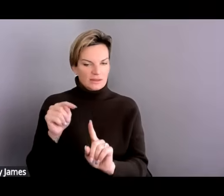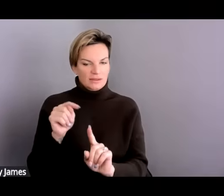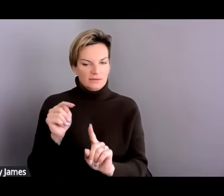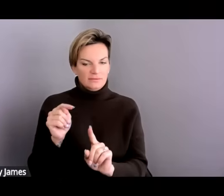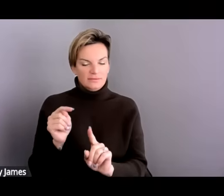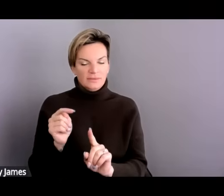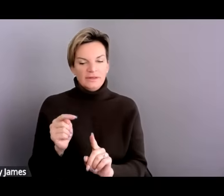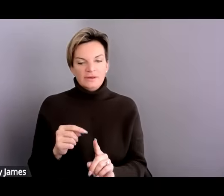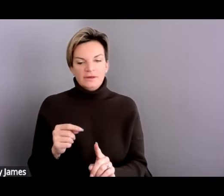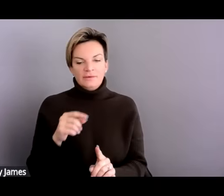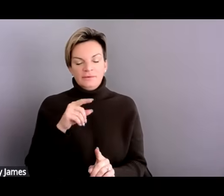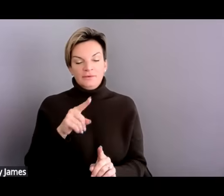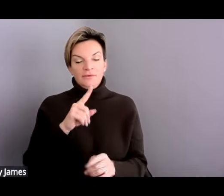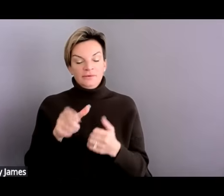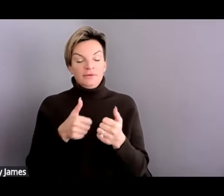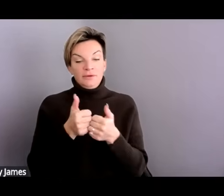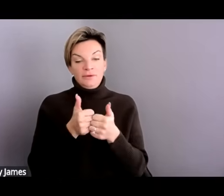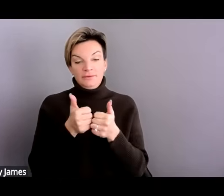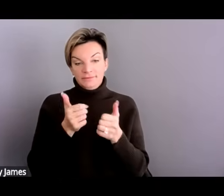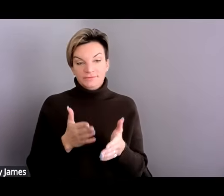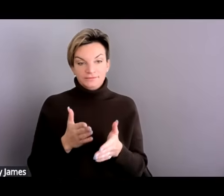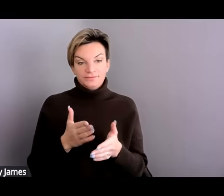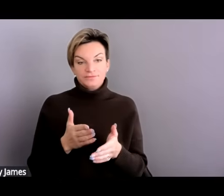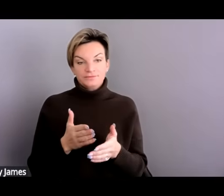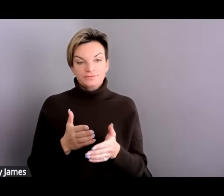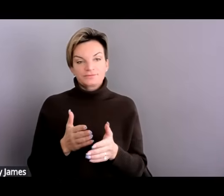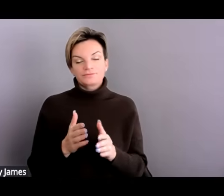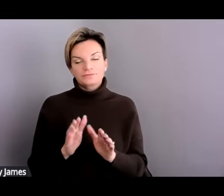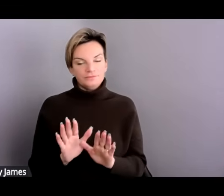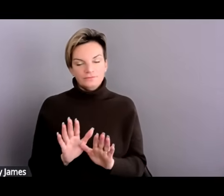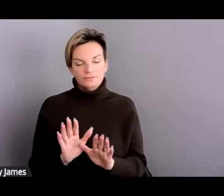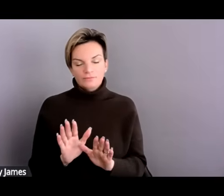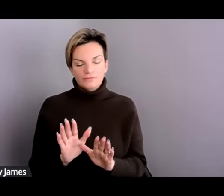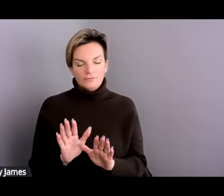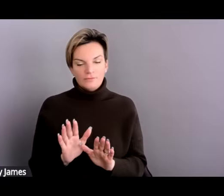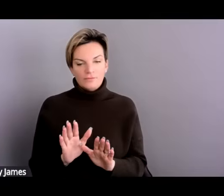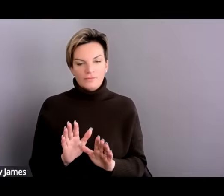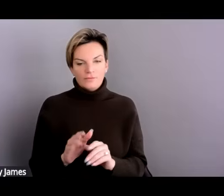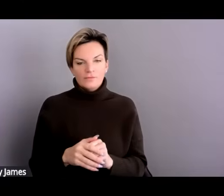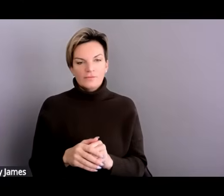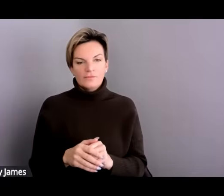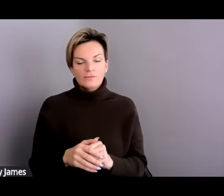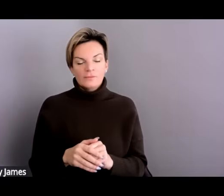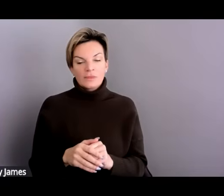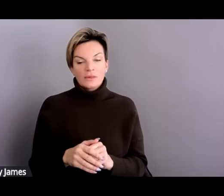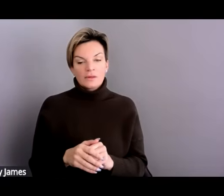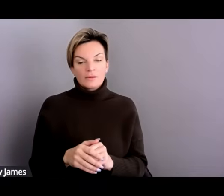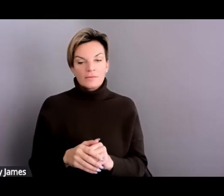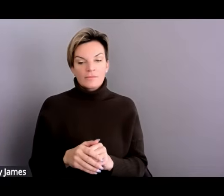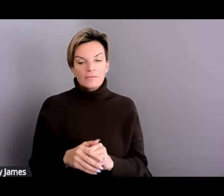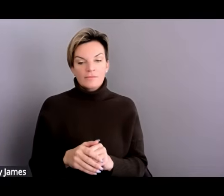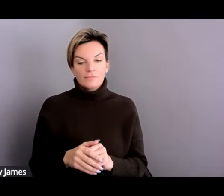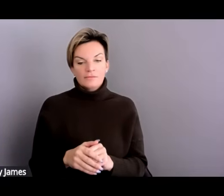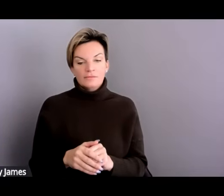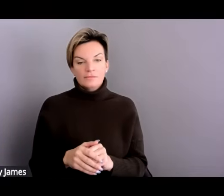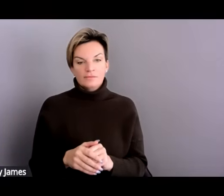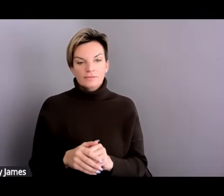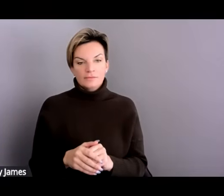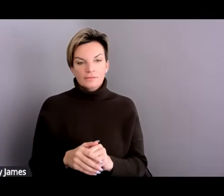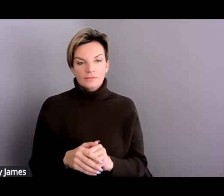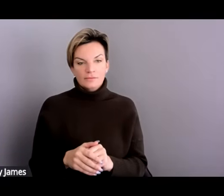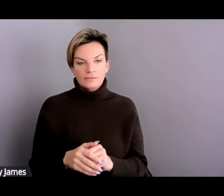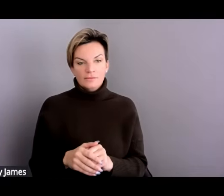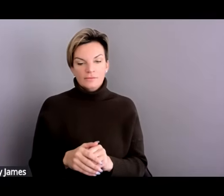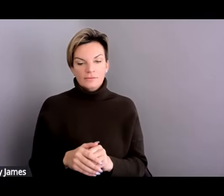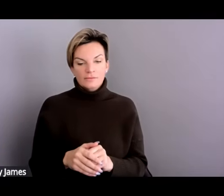challenger can say, the question is what rises to a